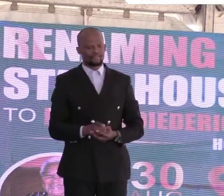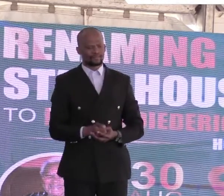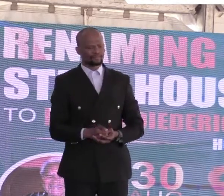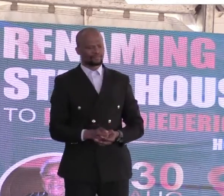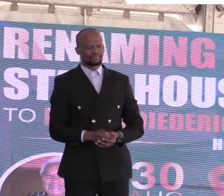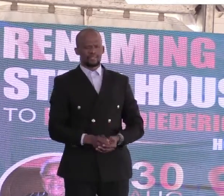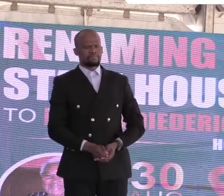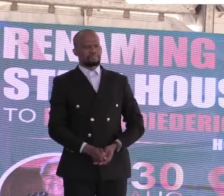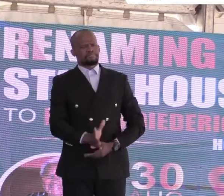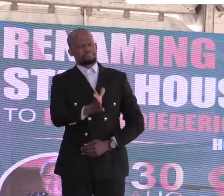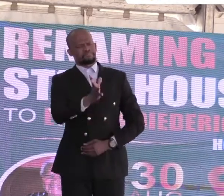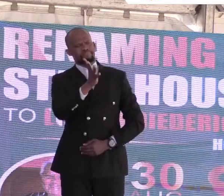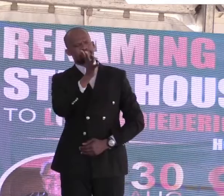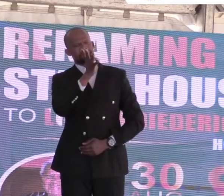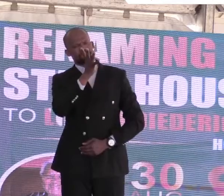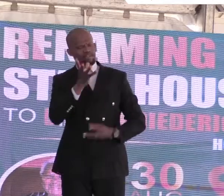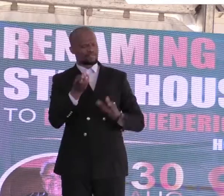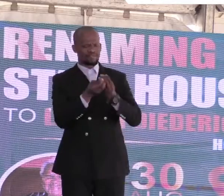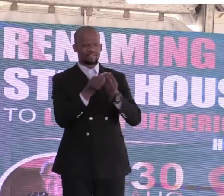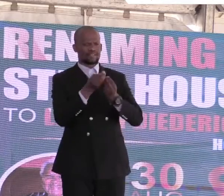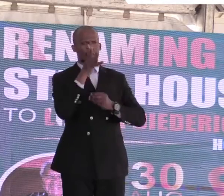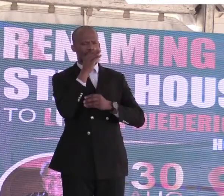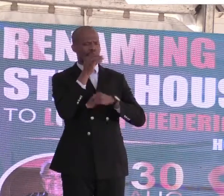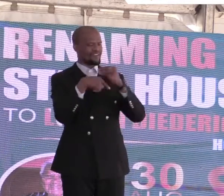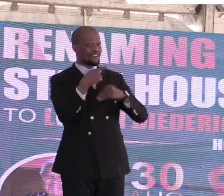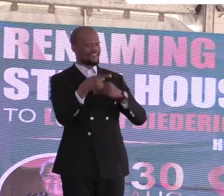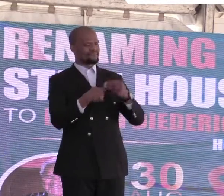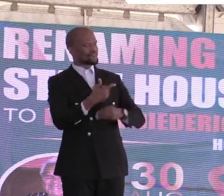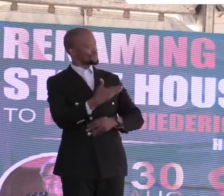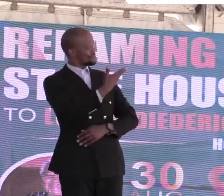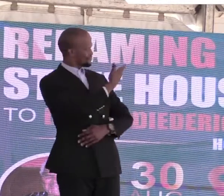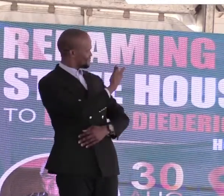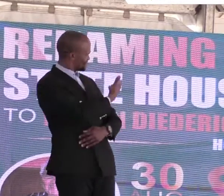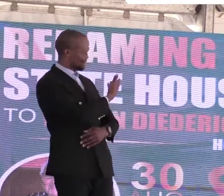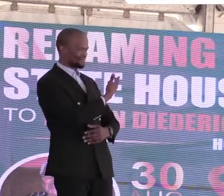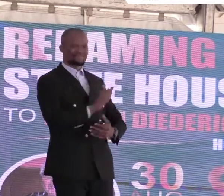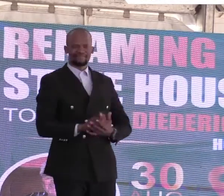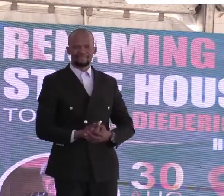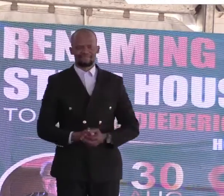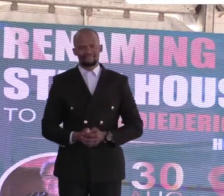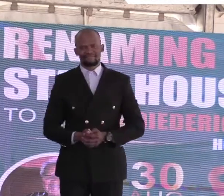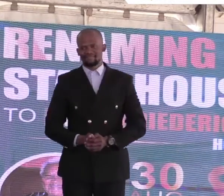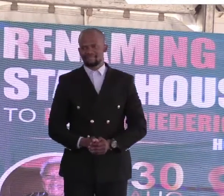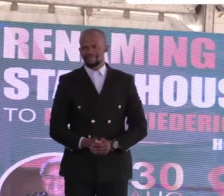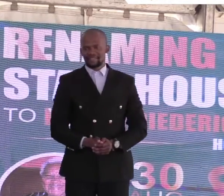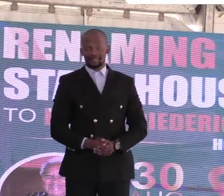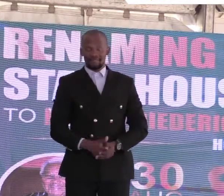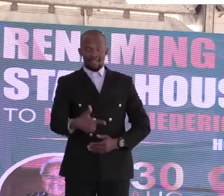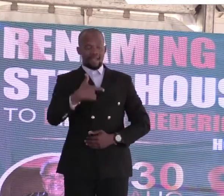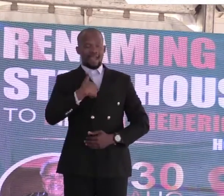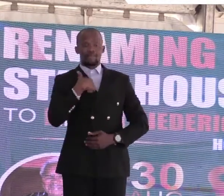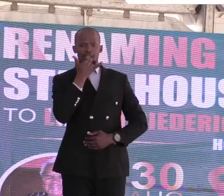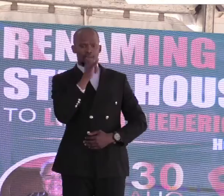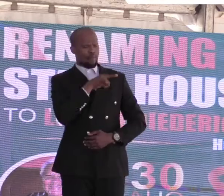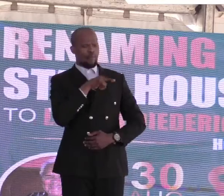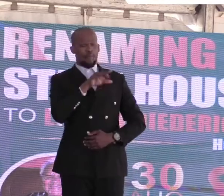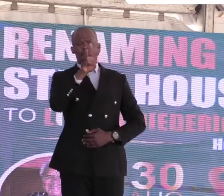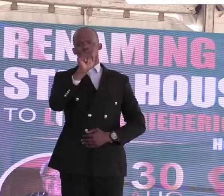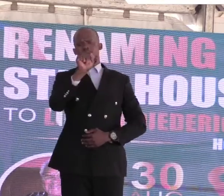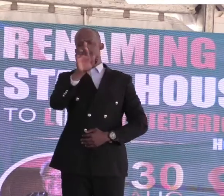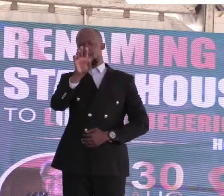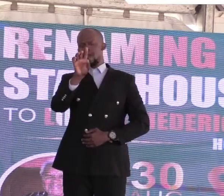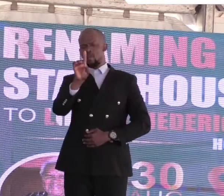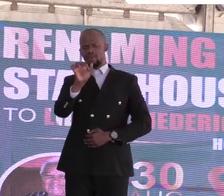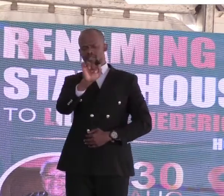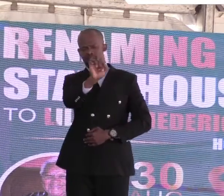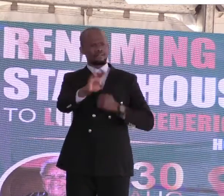said about Umama Lillian Diedericks. I'm also happy that her ward, her branch, also